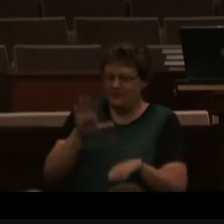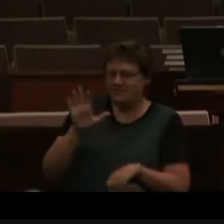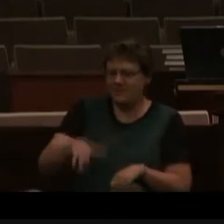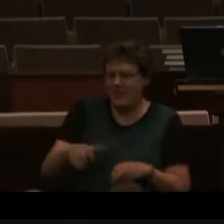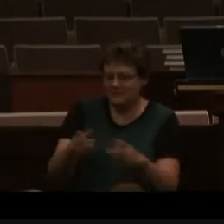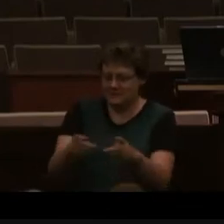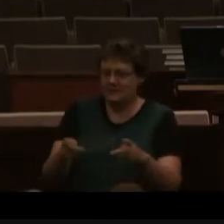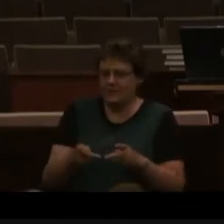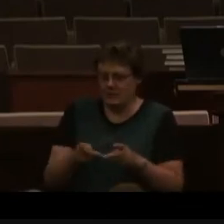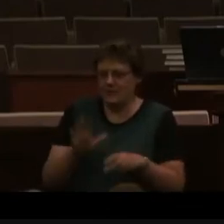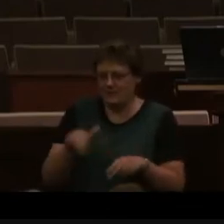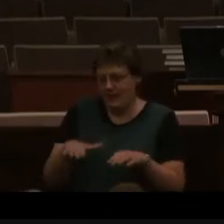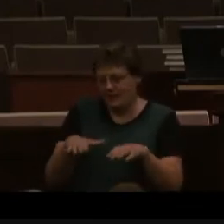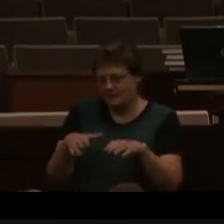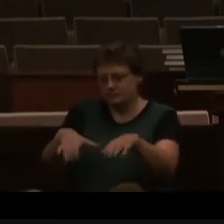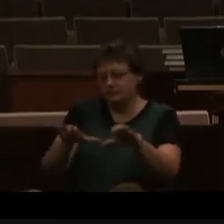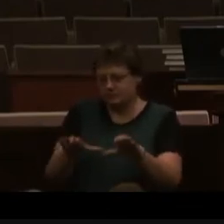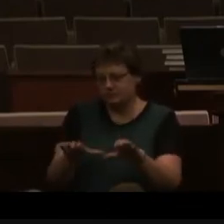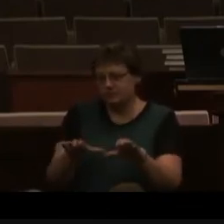there's a